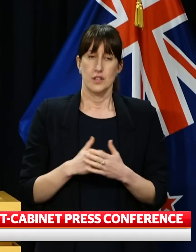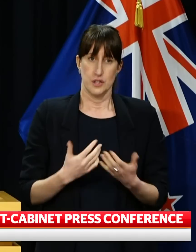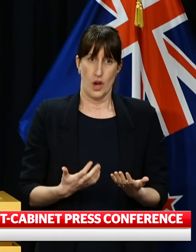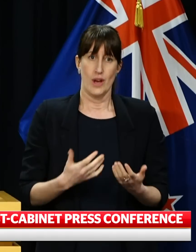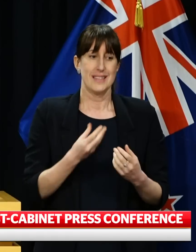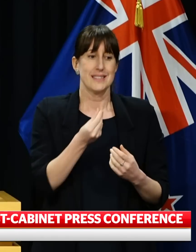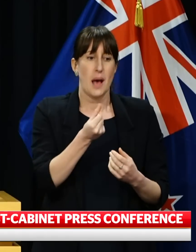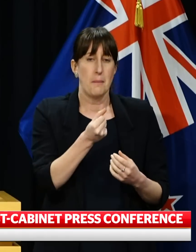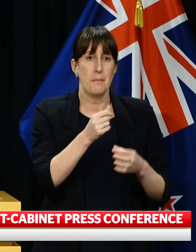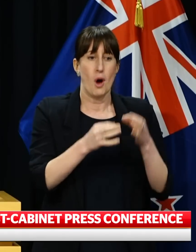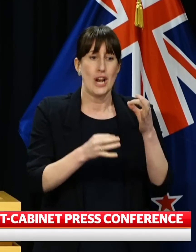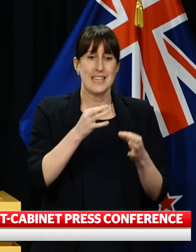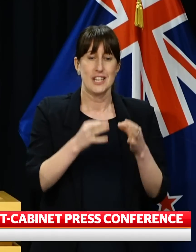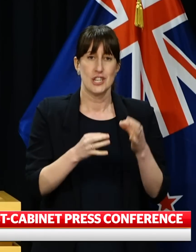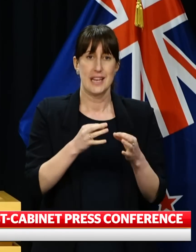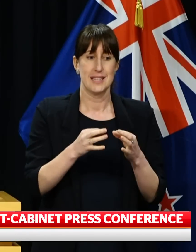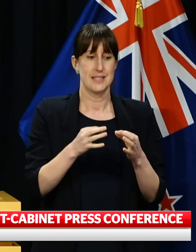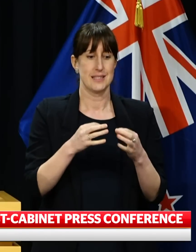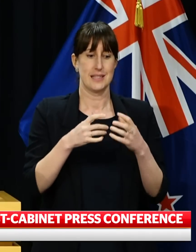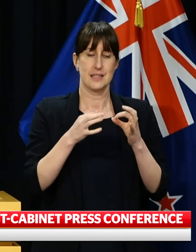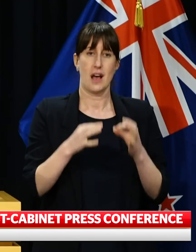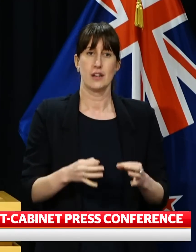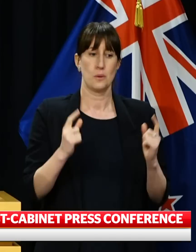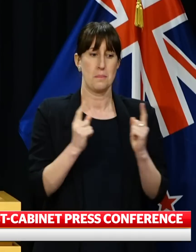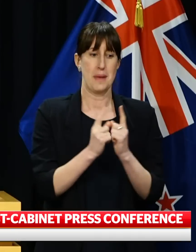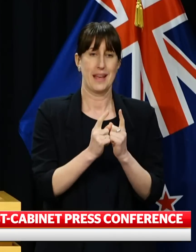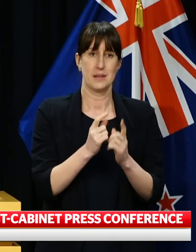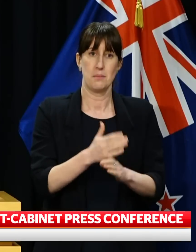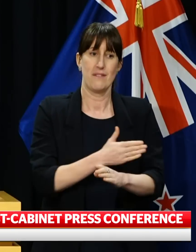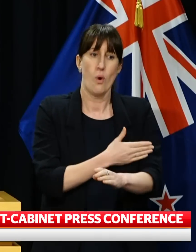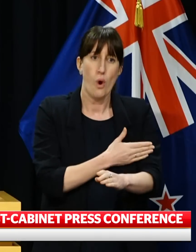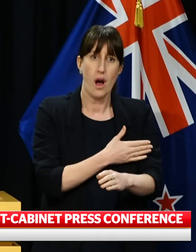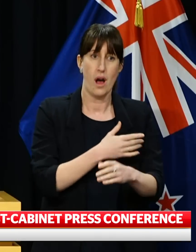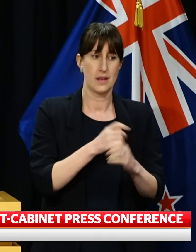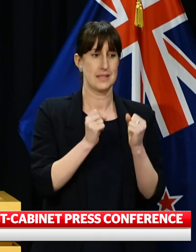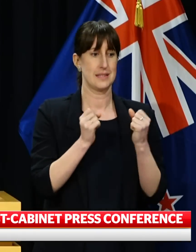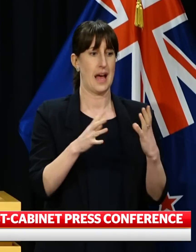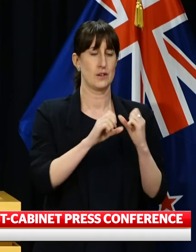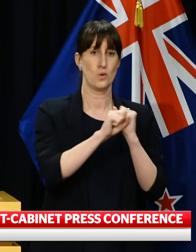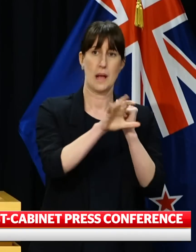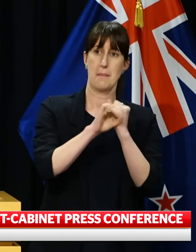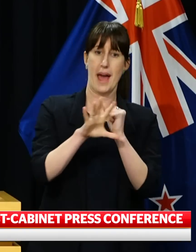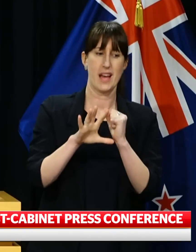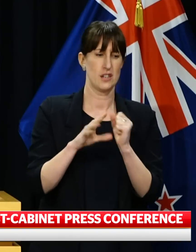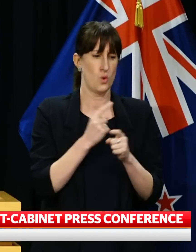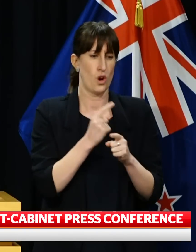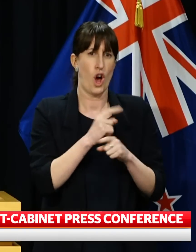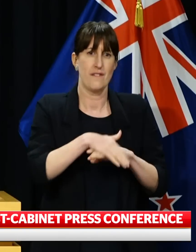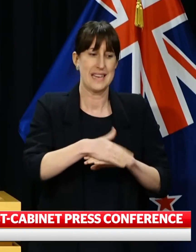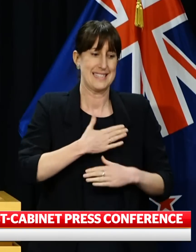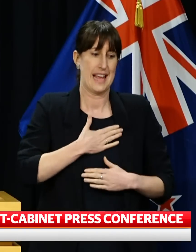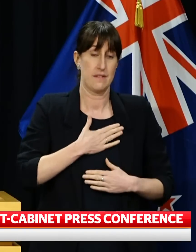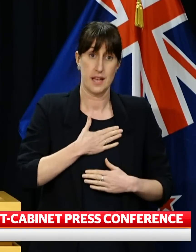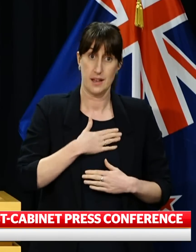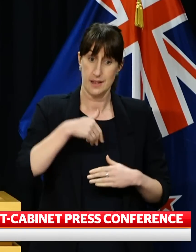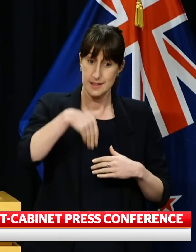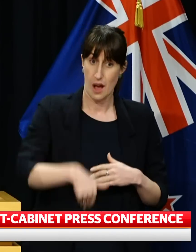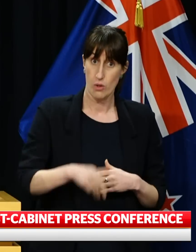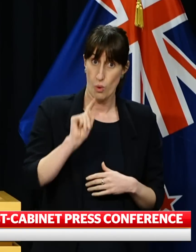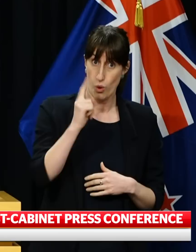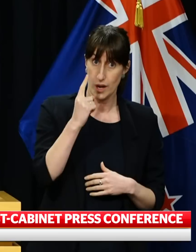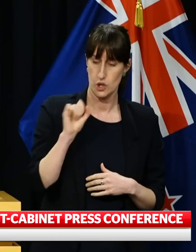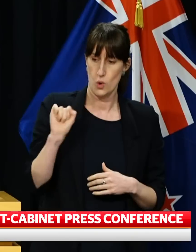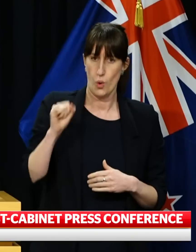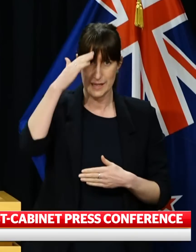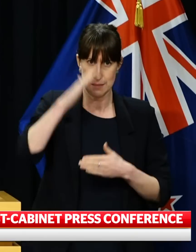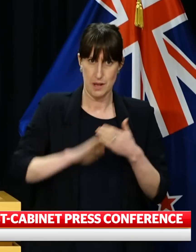discuss some of the potential safety issues. You had a seemingly quite different experience in South Auckland on Saturday to what you might have normally. Have you given any more